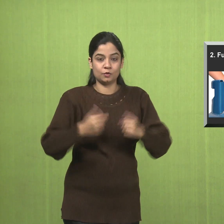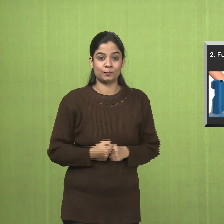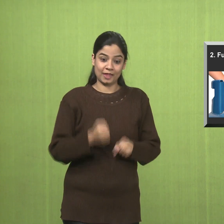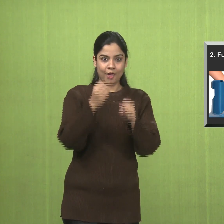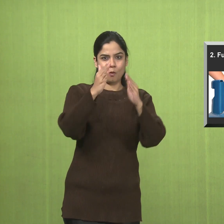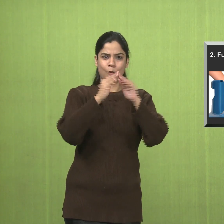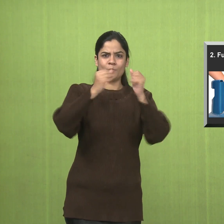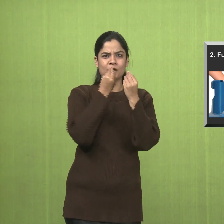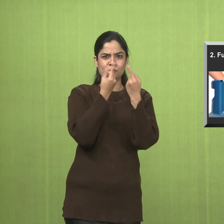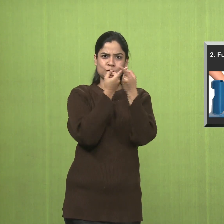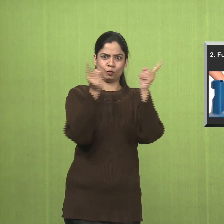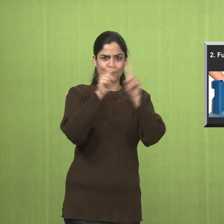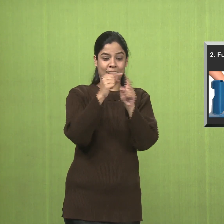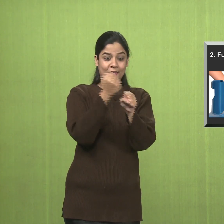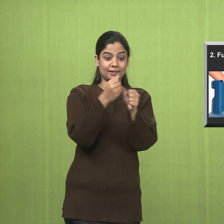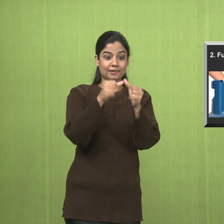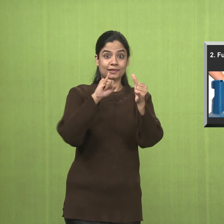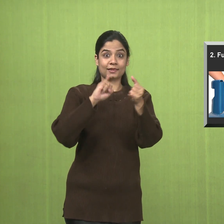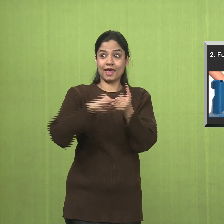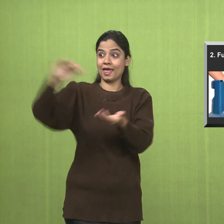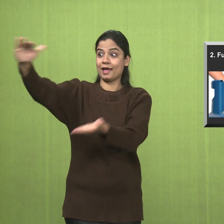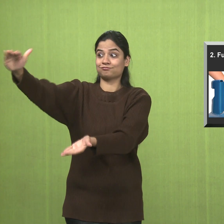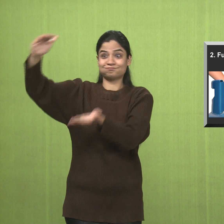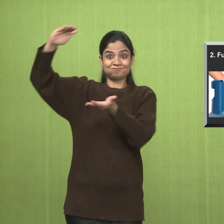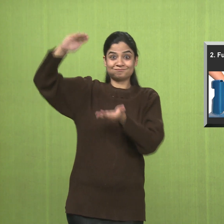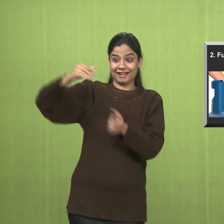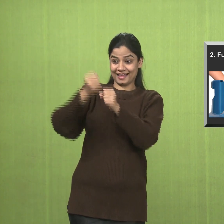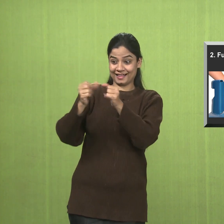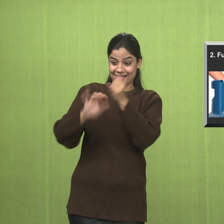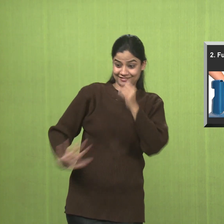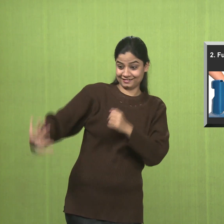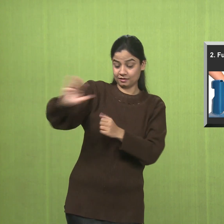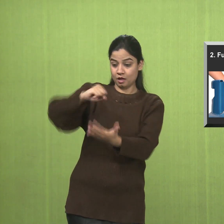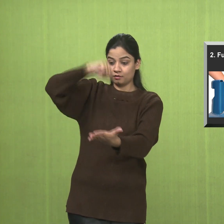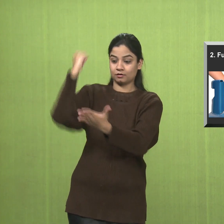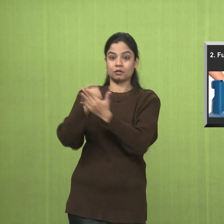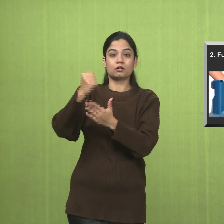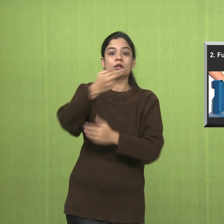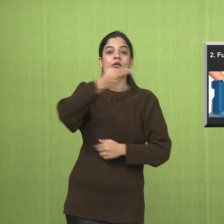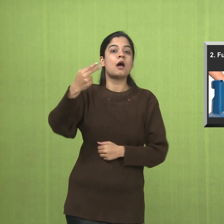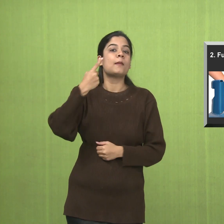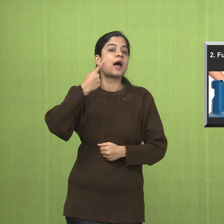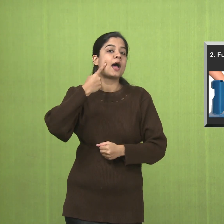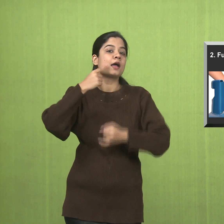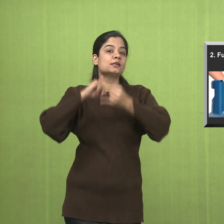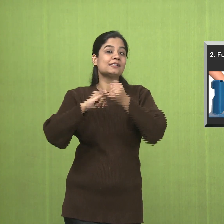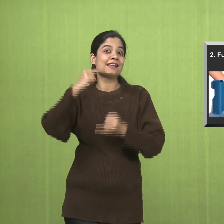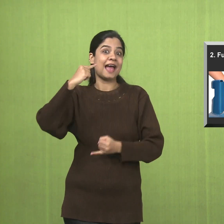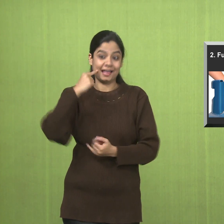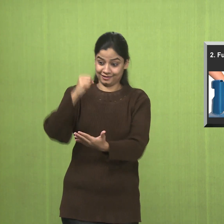that whenever you're buying a gas cylinder, a cooking stove, remember that it has an ISI mark.